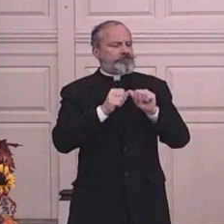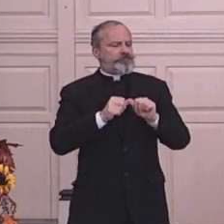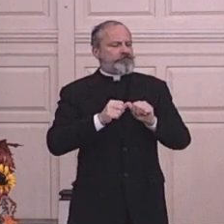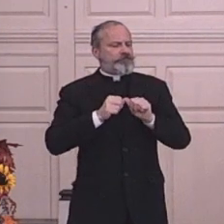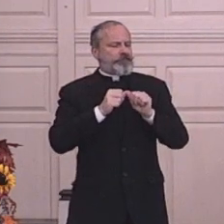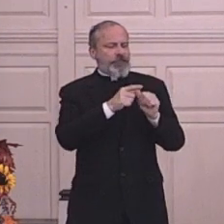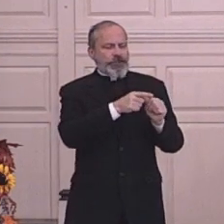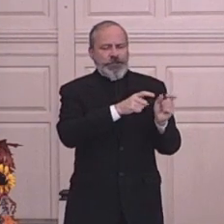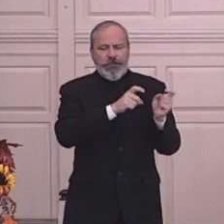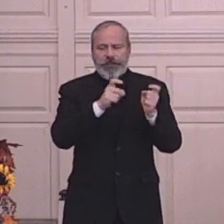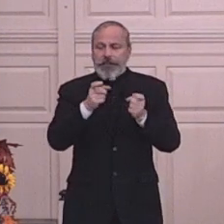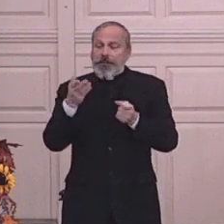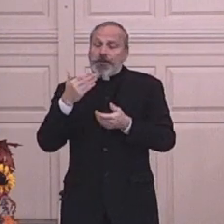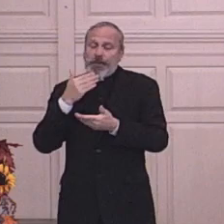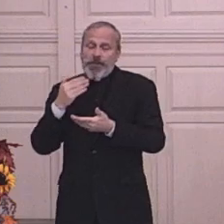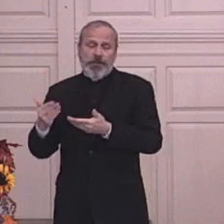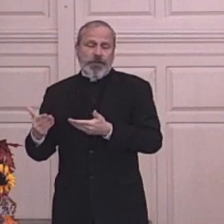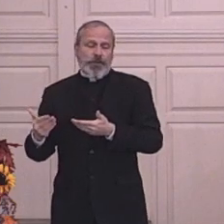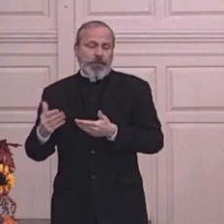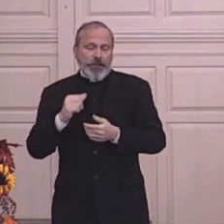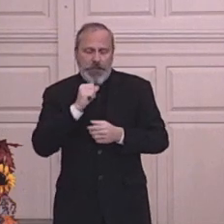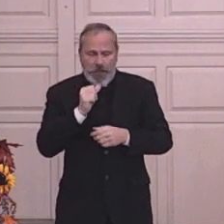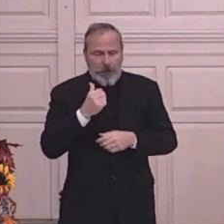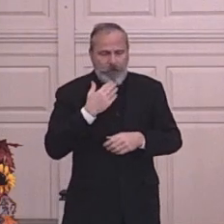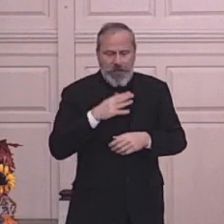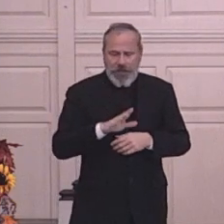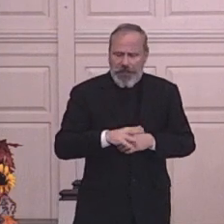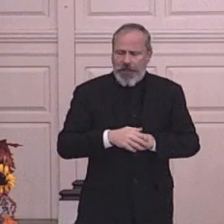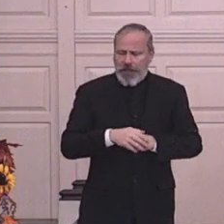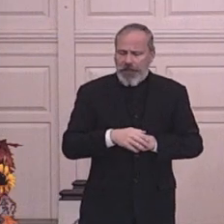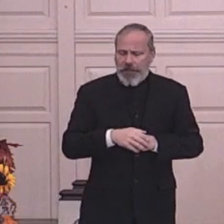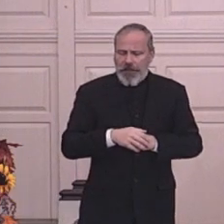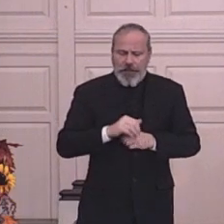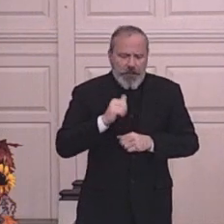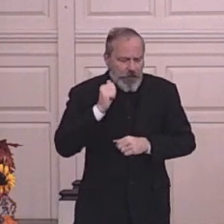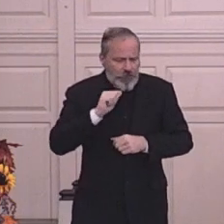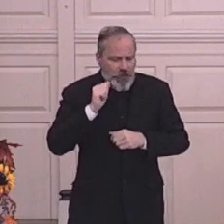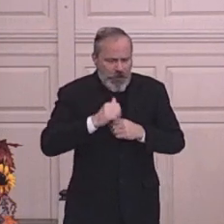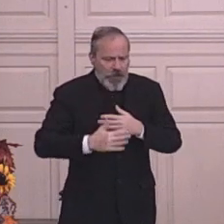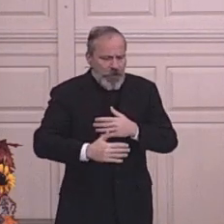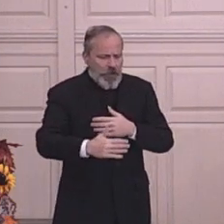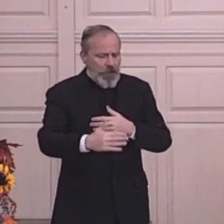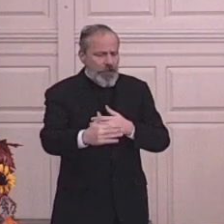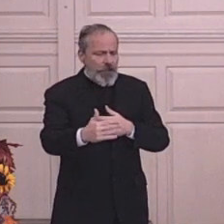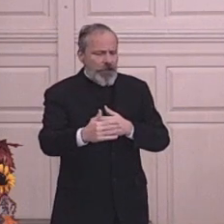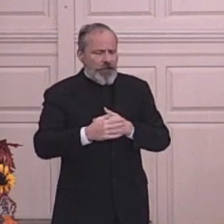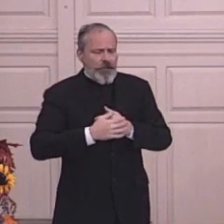She brings him good and not evil all the days of her life.